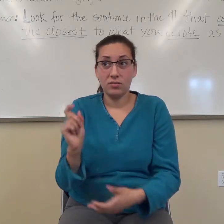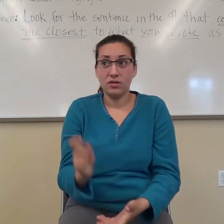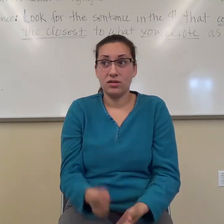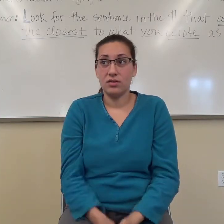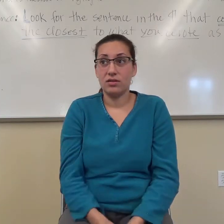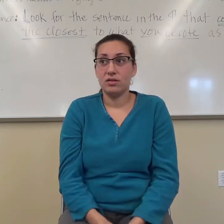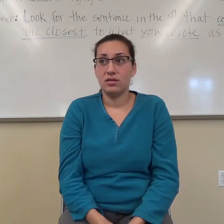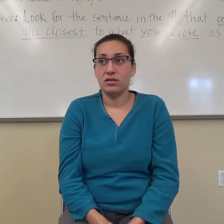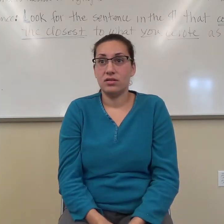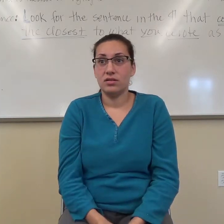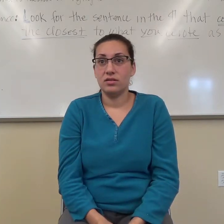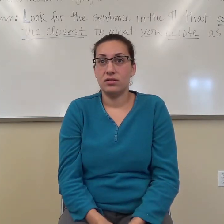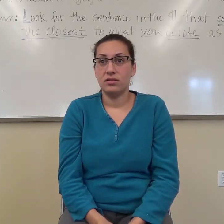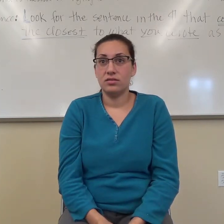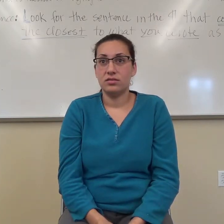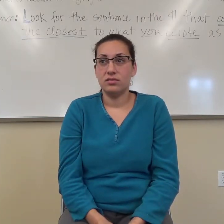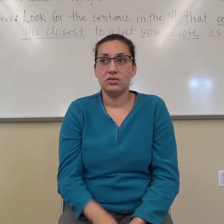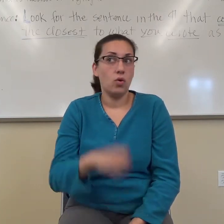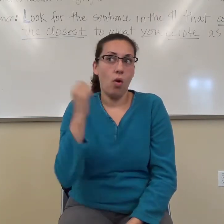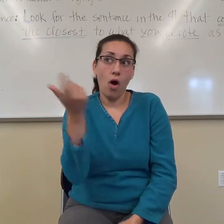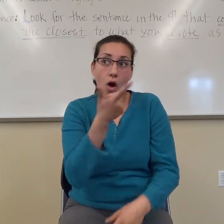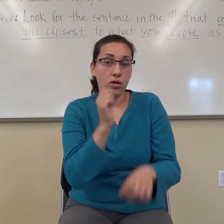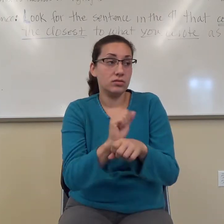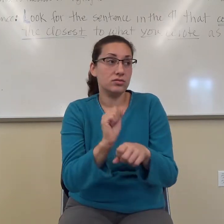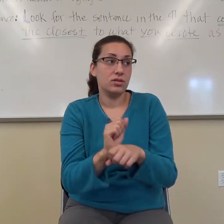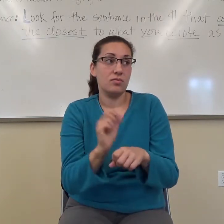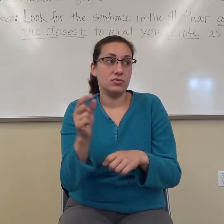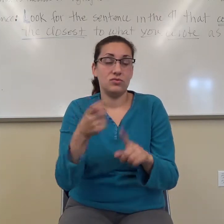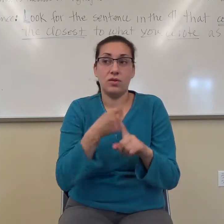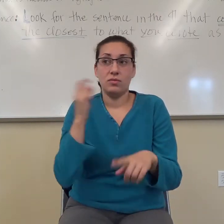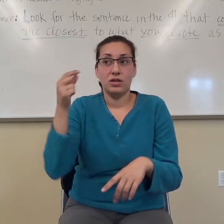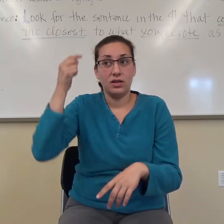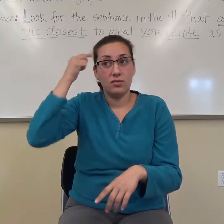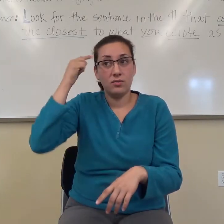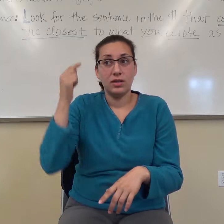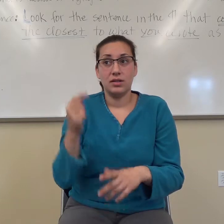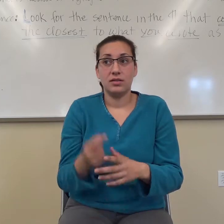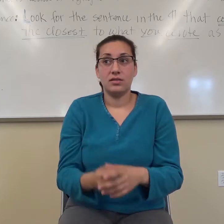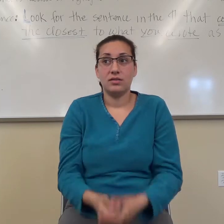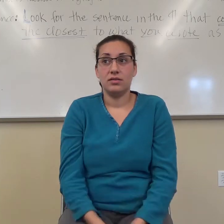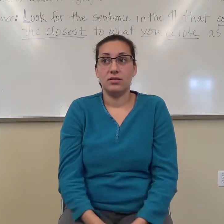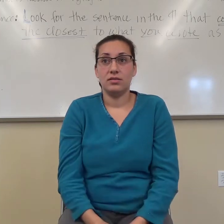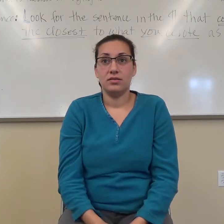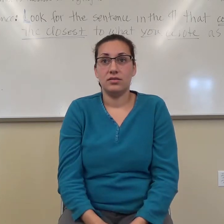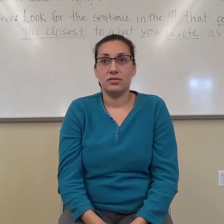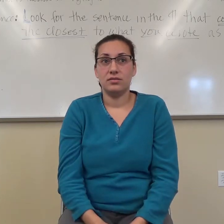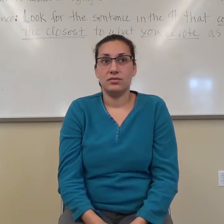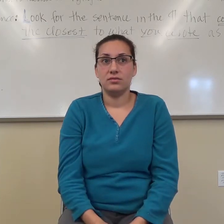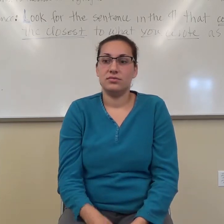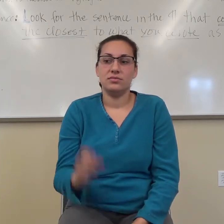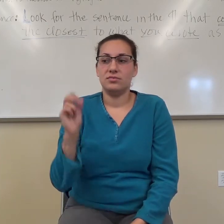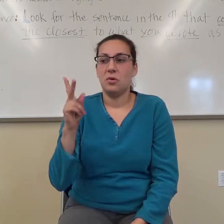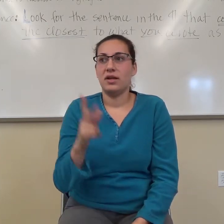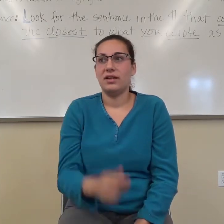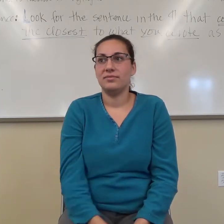Does that make sense? So read this question carefully. Is there a reversal transition that turns the